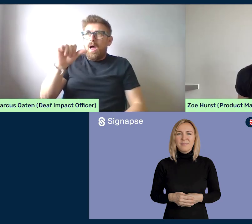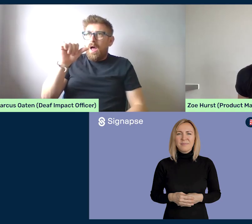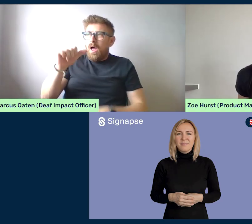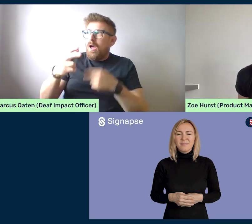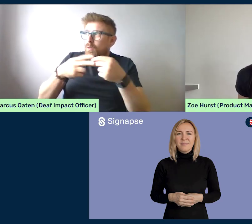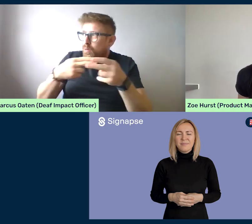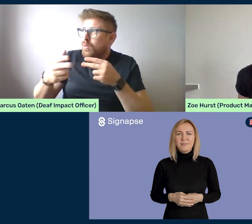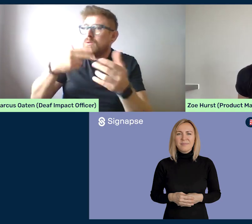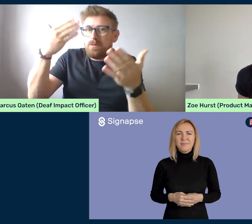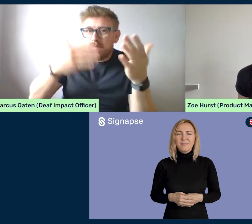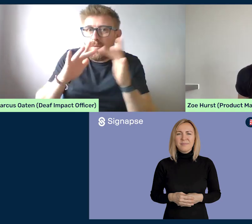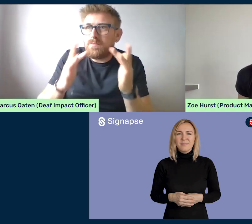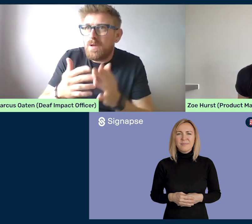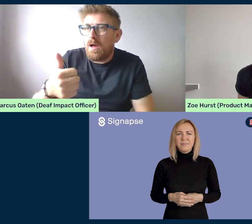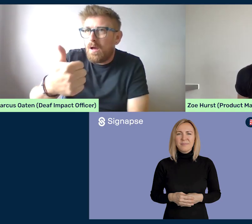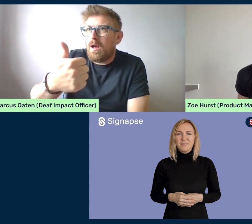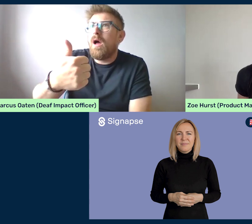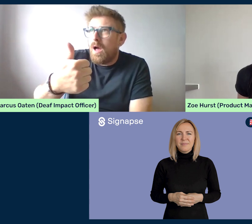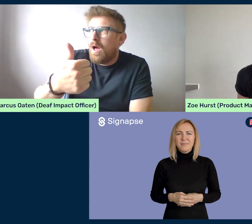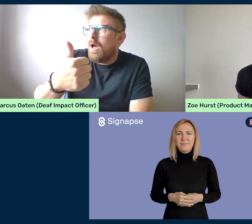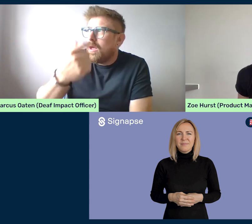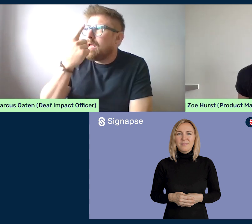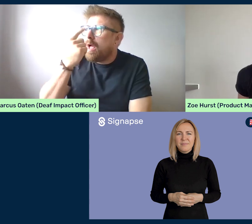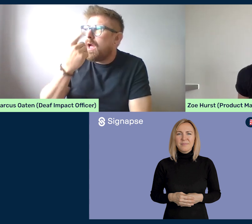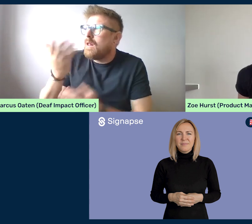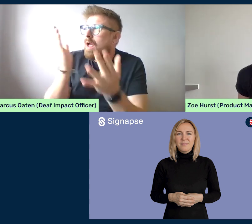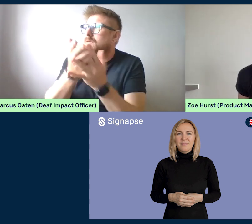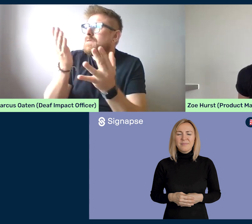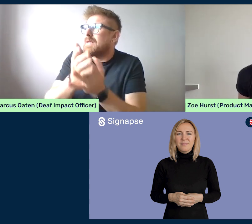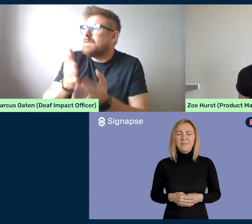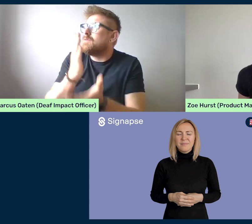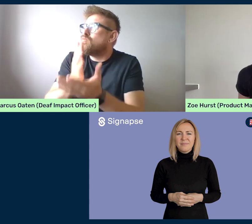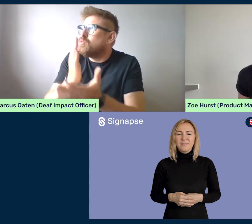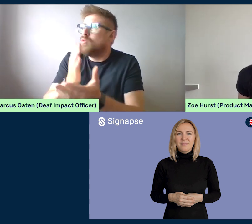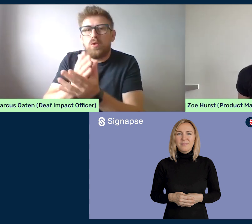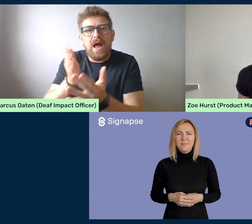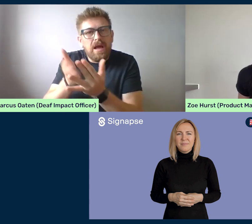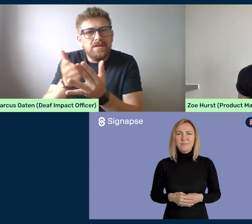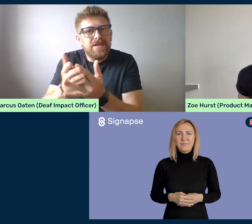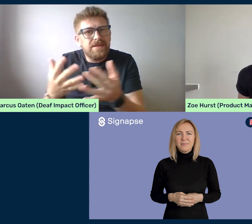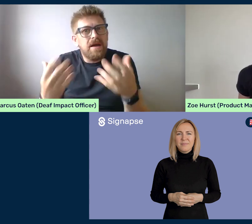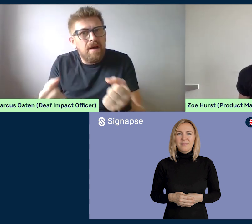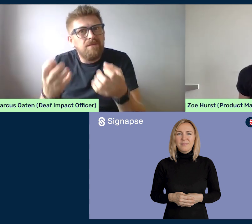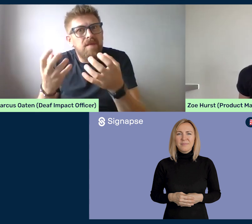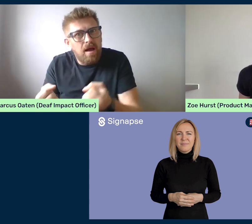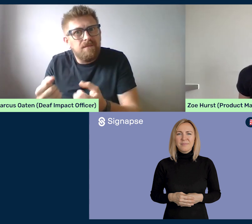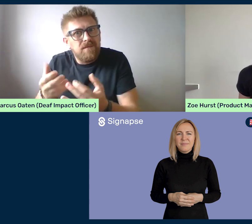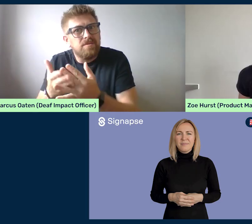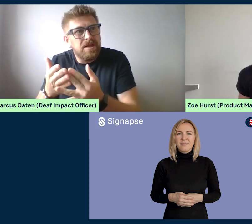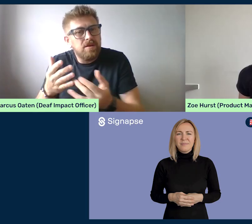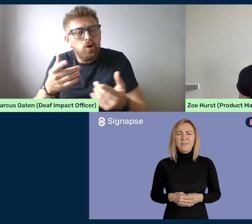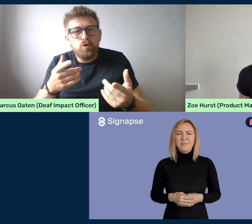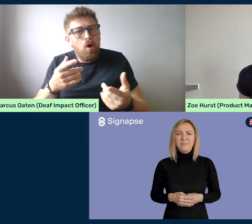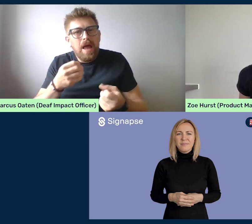And now we can see this could cope with news and the changes. And people have fed back and said, yeah, that's true.